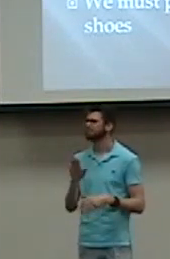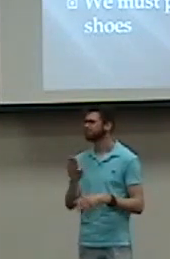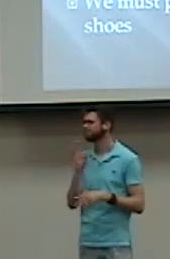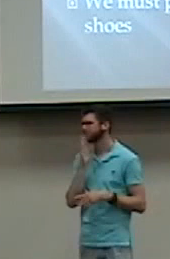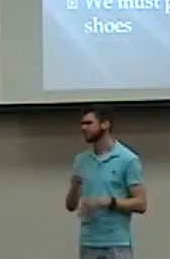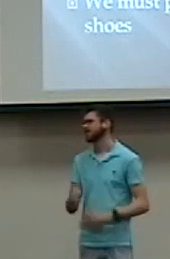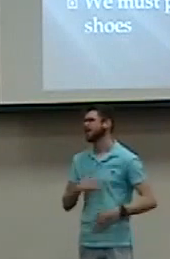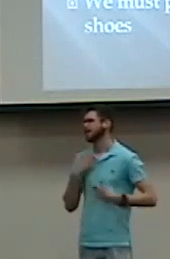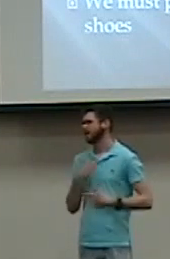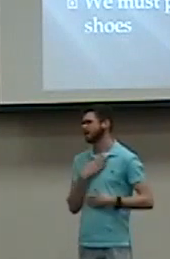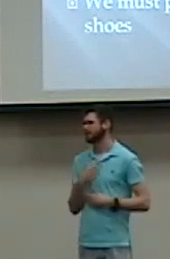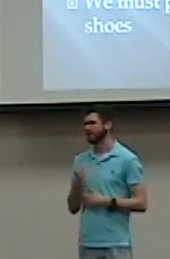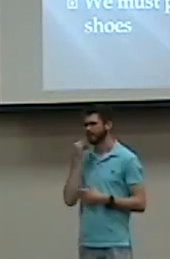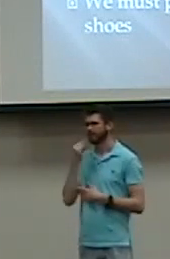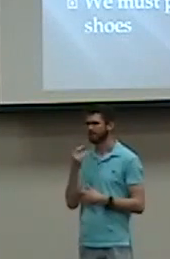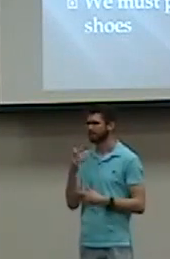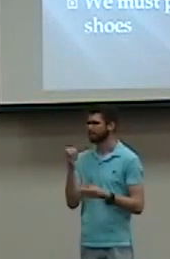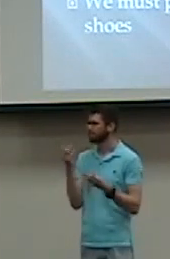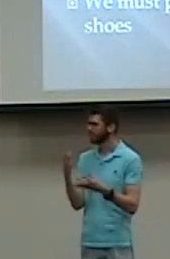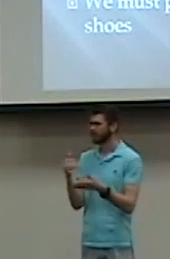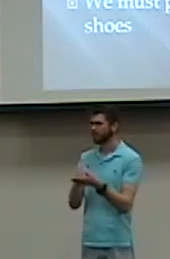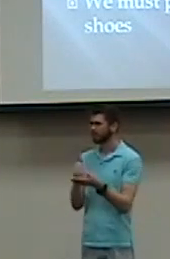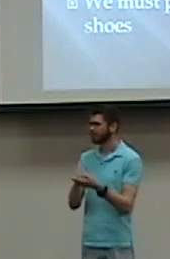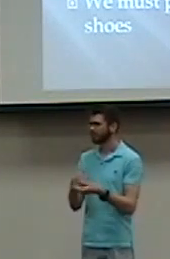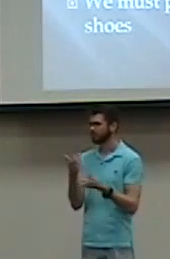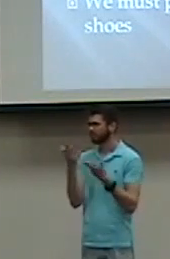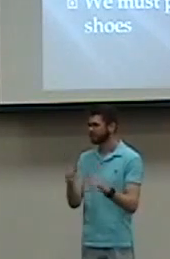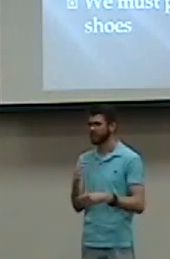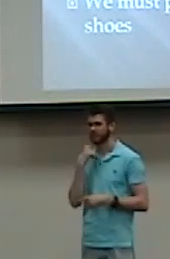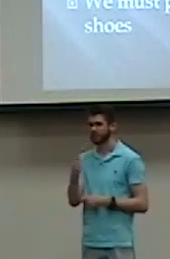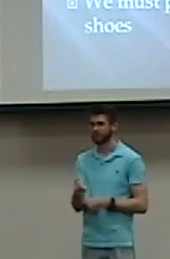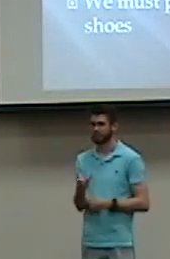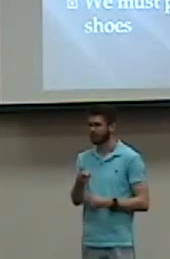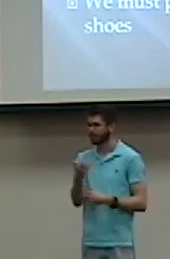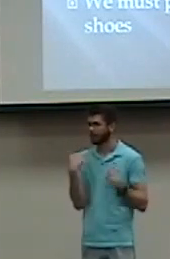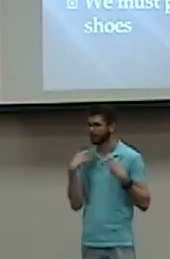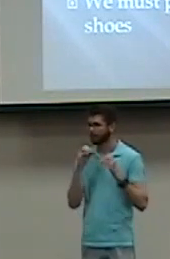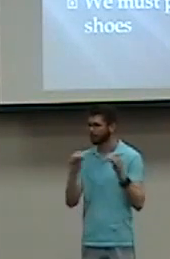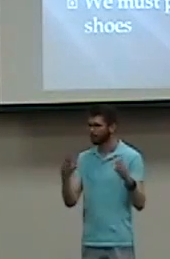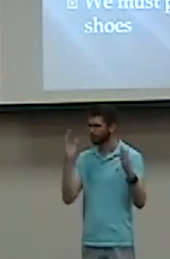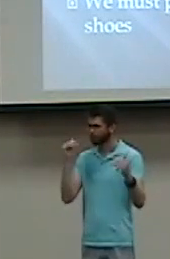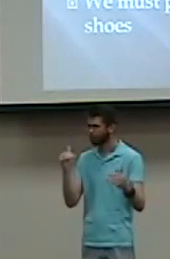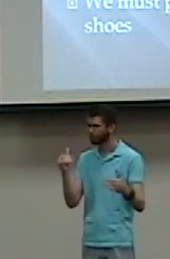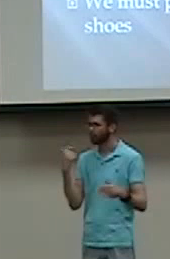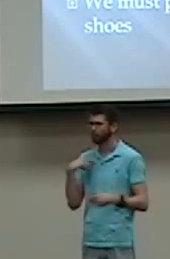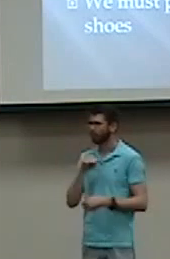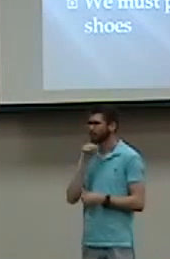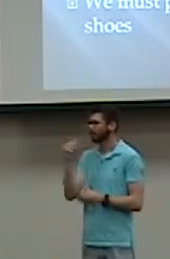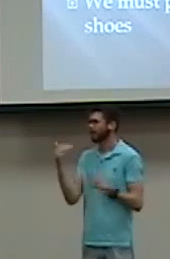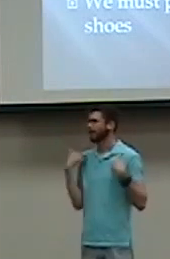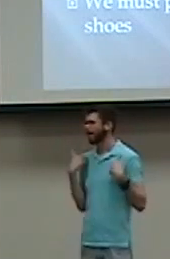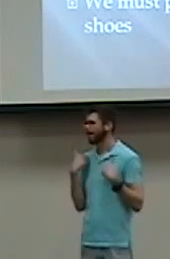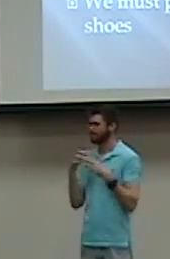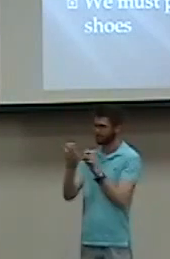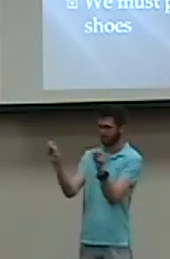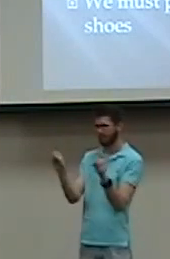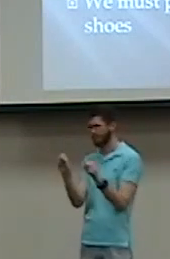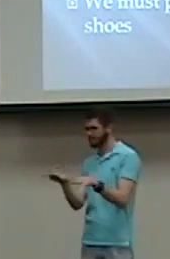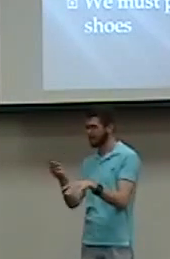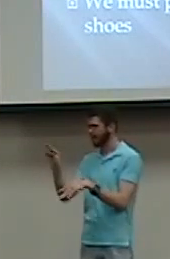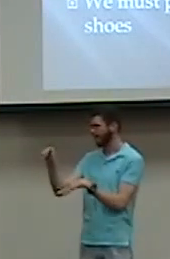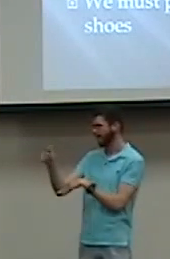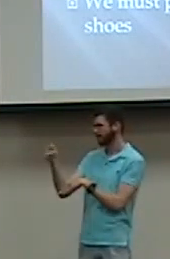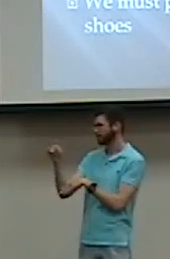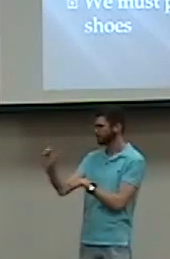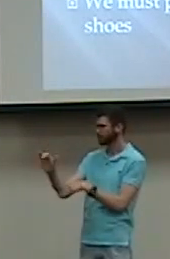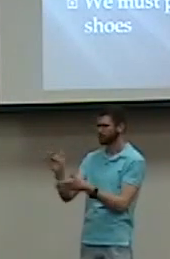hope or tell them that this is what's going on, this is what you need to do. We don't have the magic cure, and we must not try to.